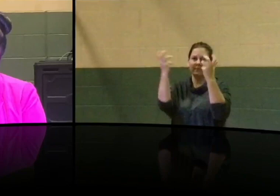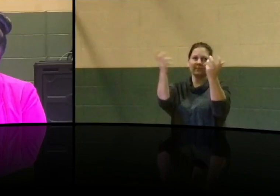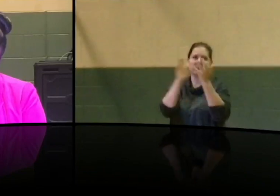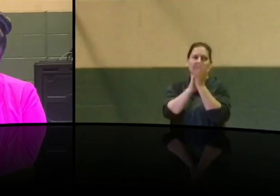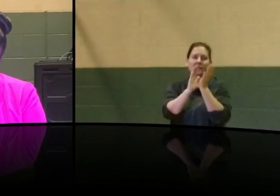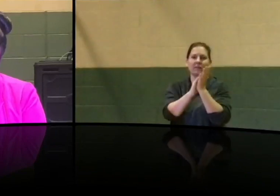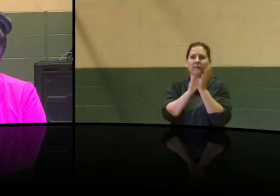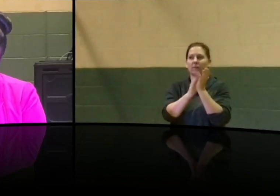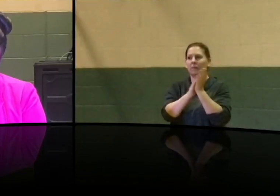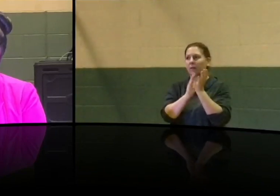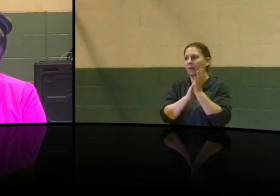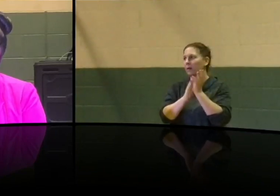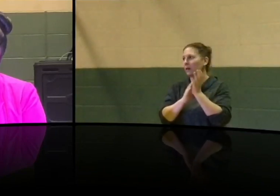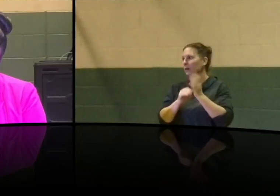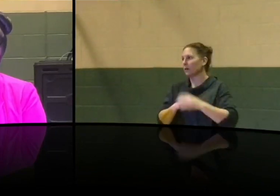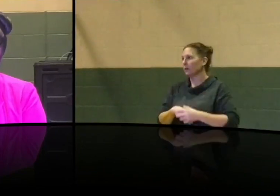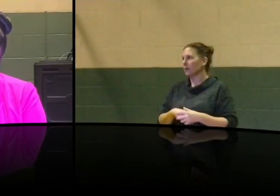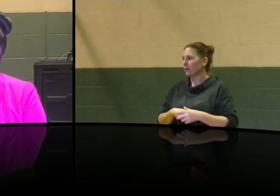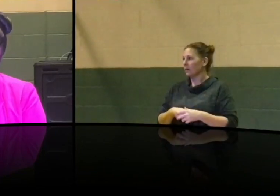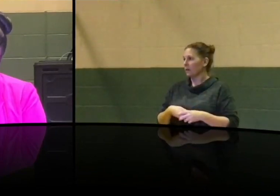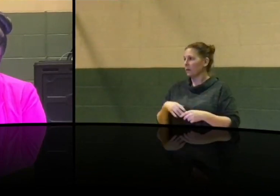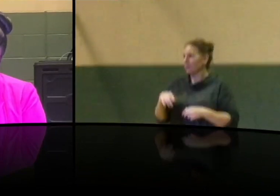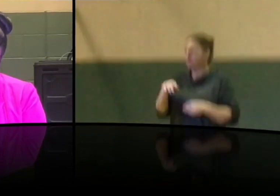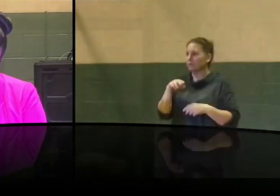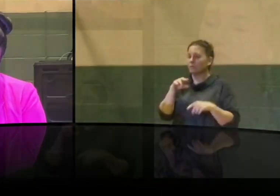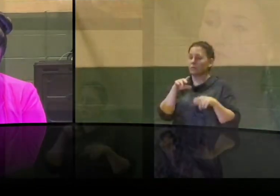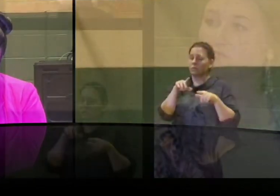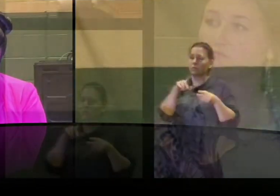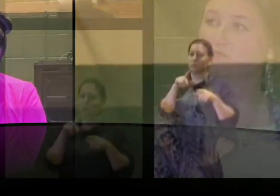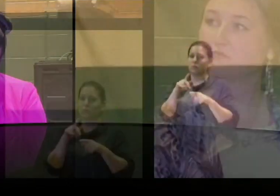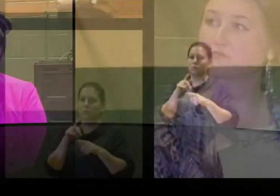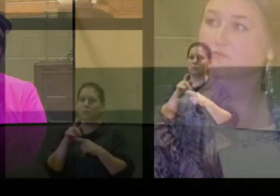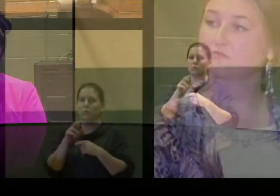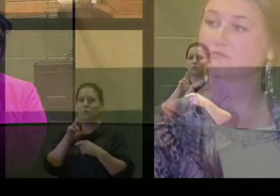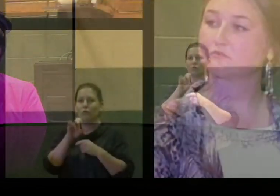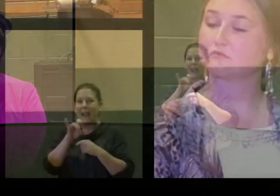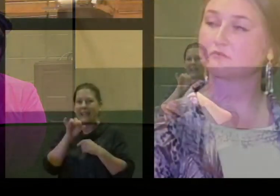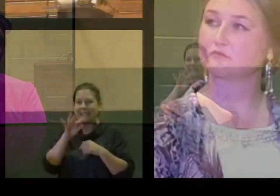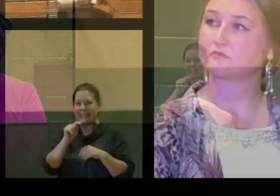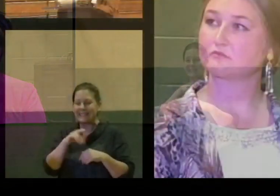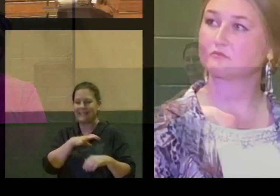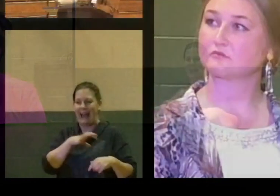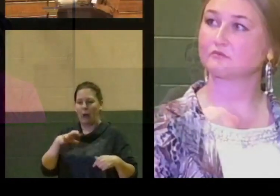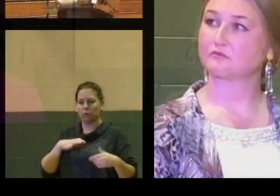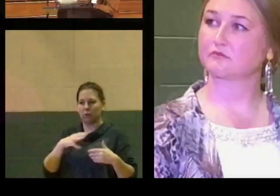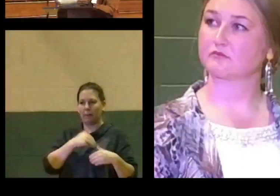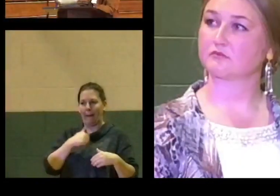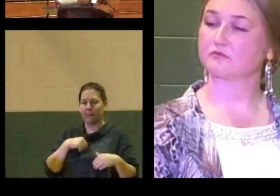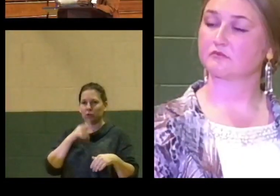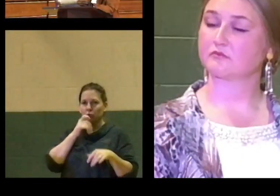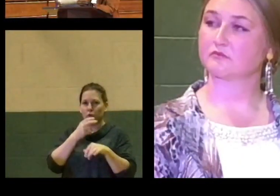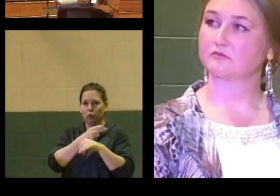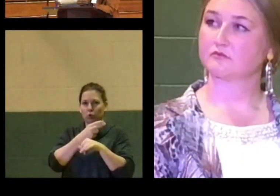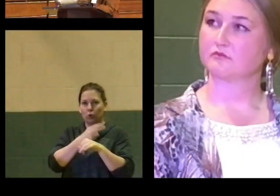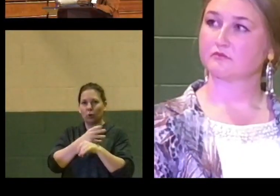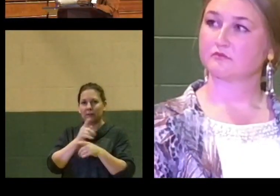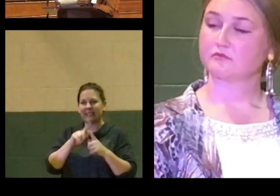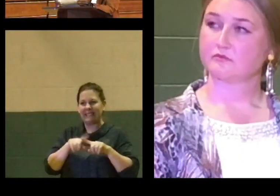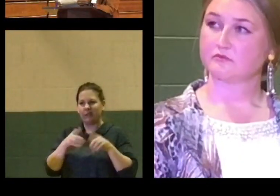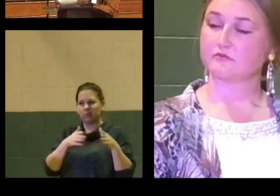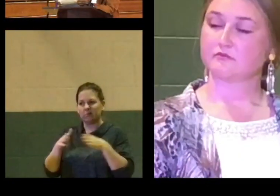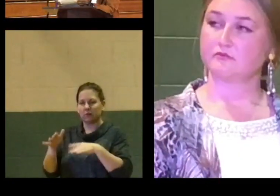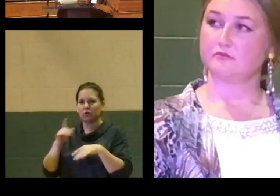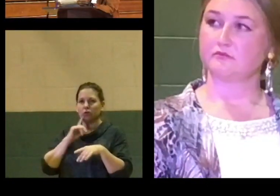racist, gang-like council members who uniformly deploy divisive tactics to frustrate and